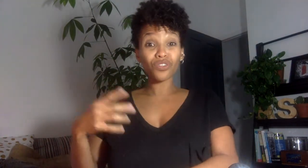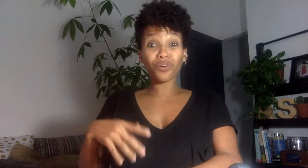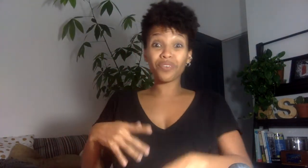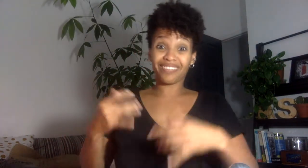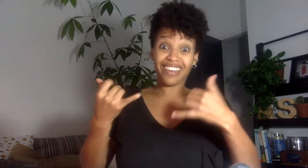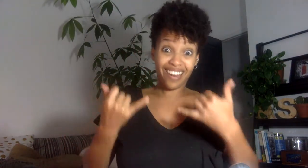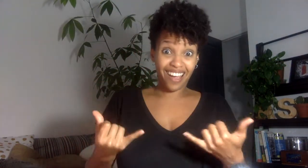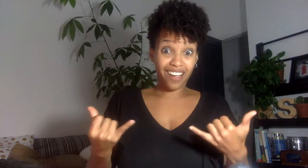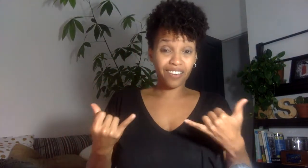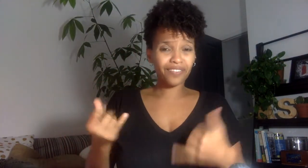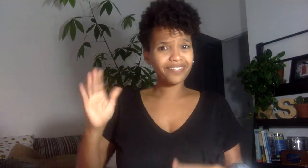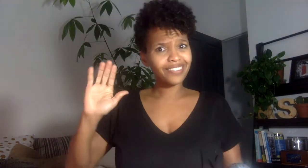So